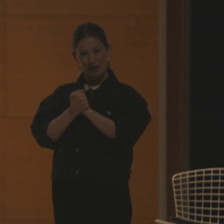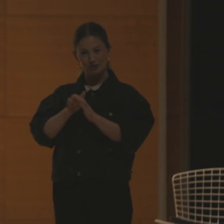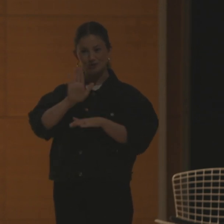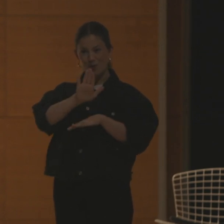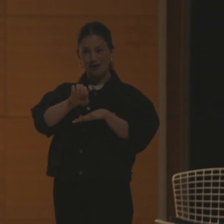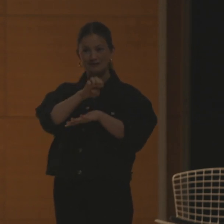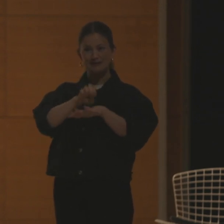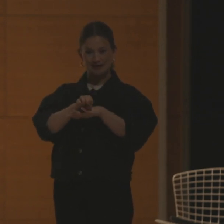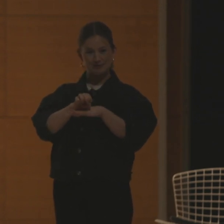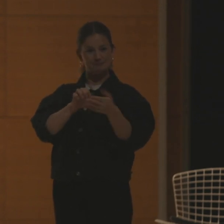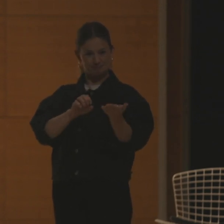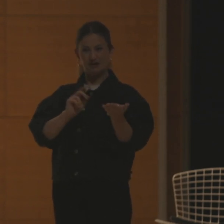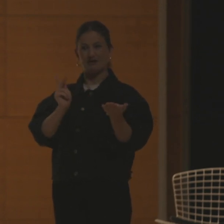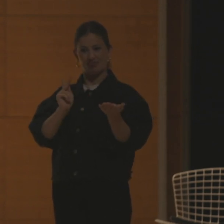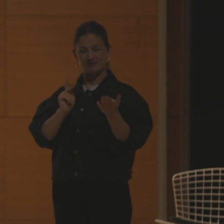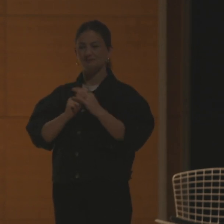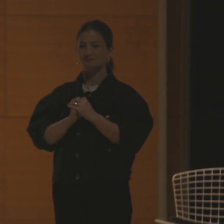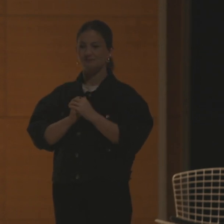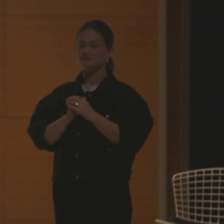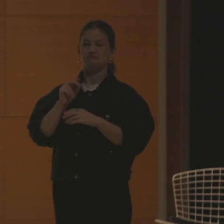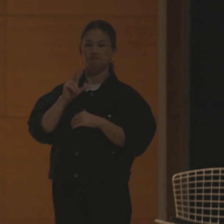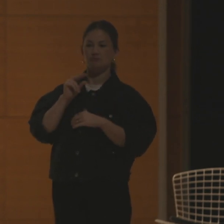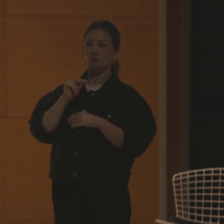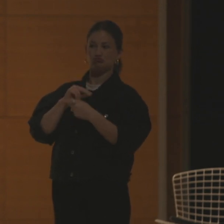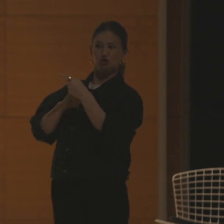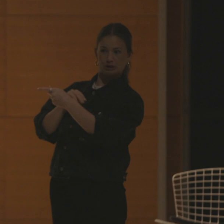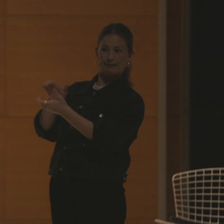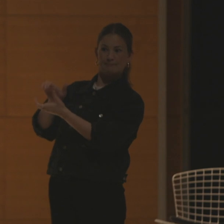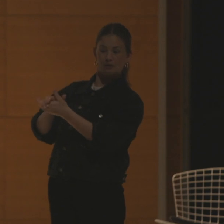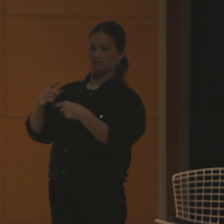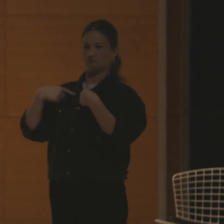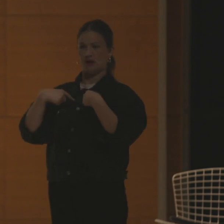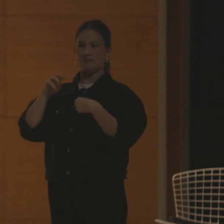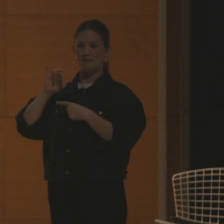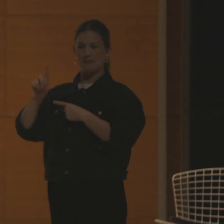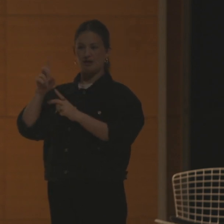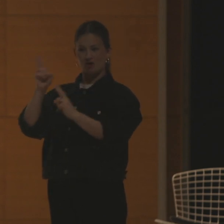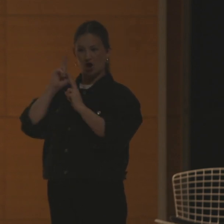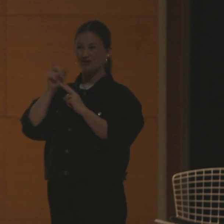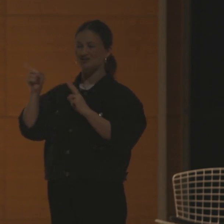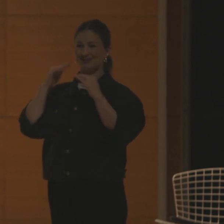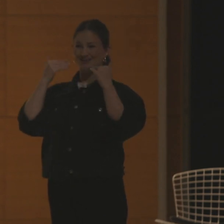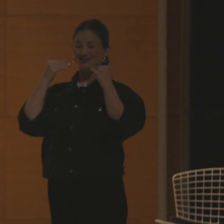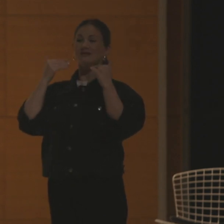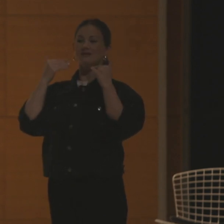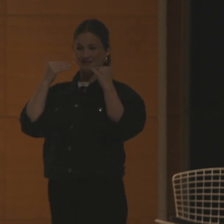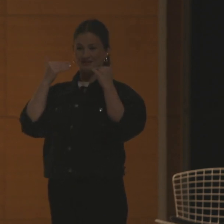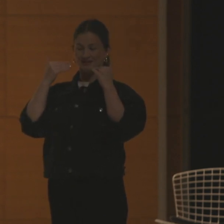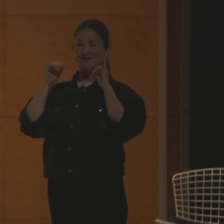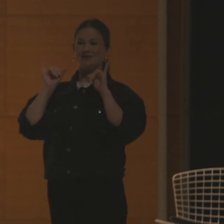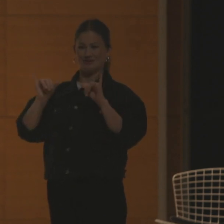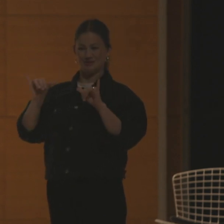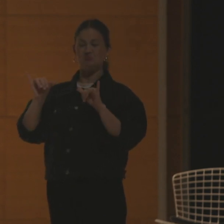engagement, Kathleen." "Actually, she's the one getting married. I'm her maid of honor," I said. Her smile froze. "Oh, that's